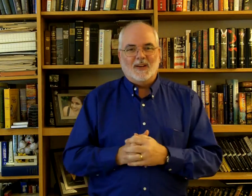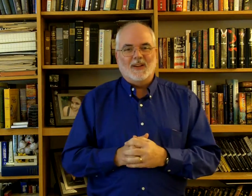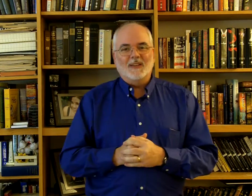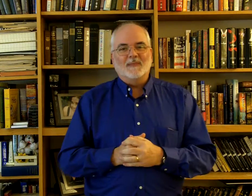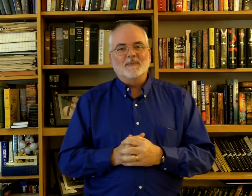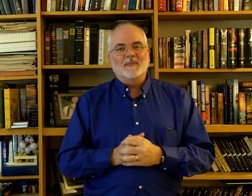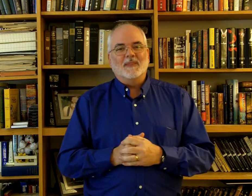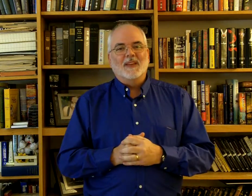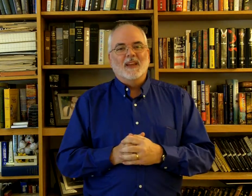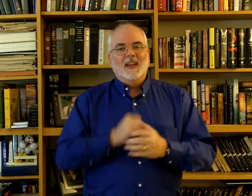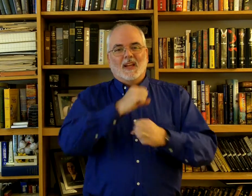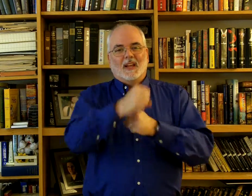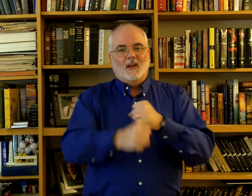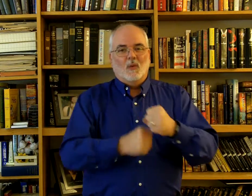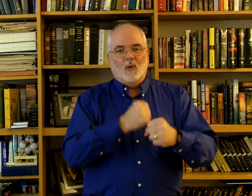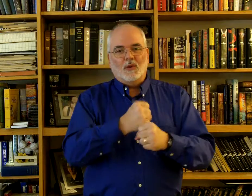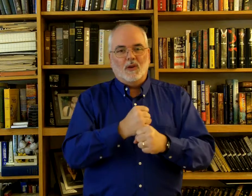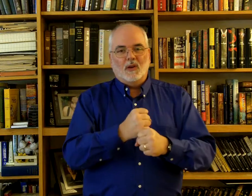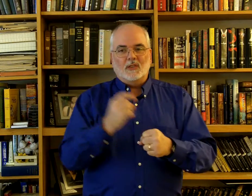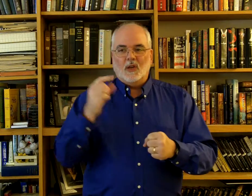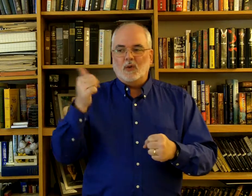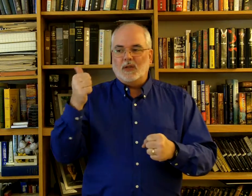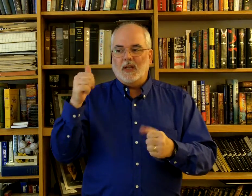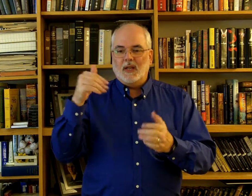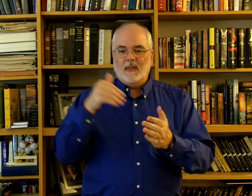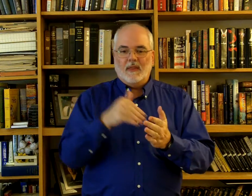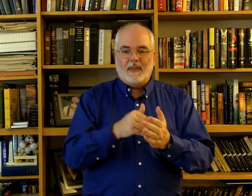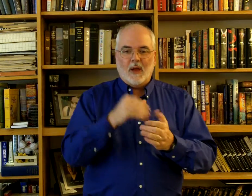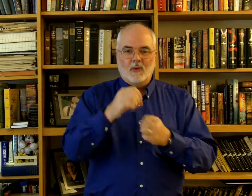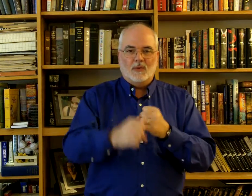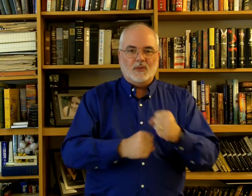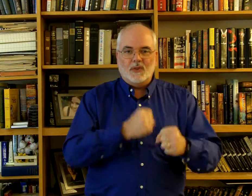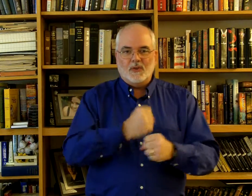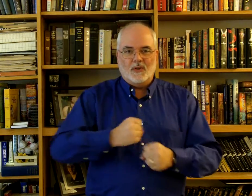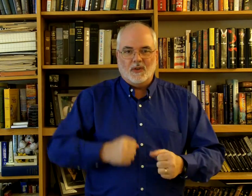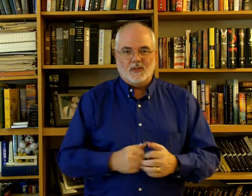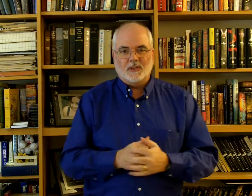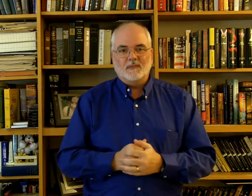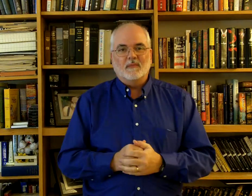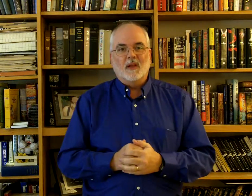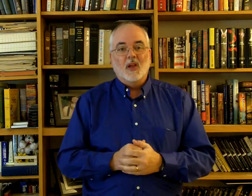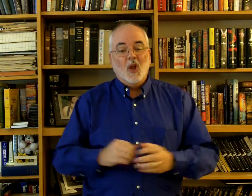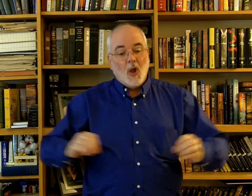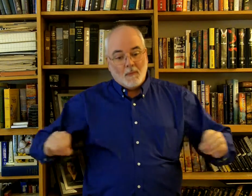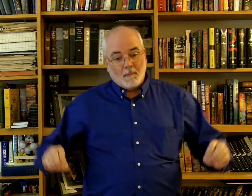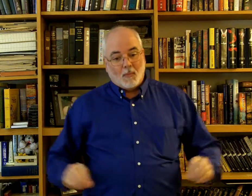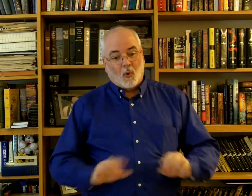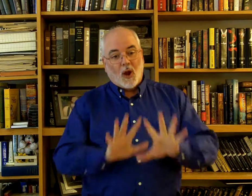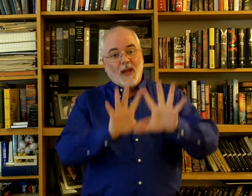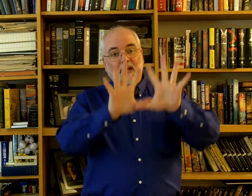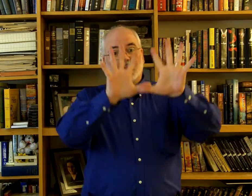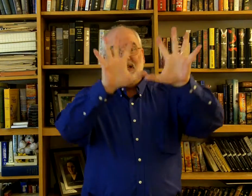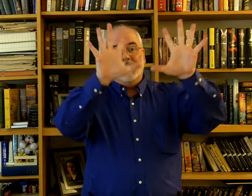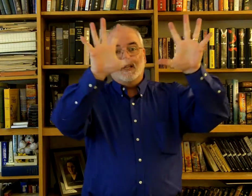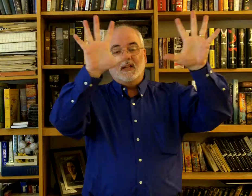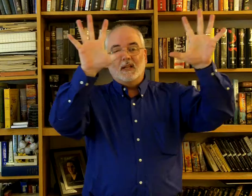right. 1 year. So 10,000 years. Bright.